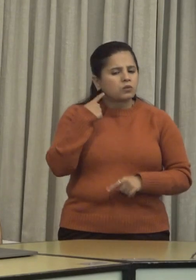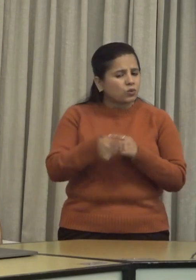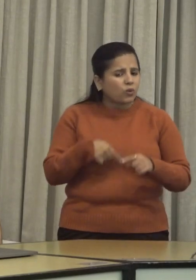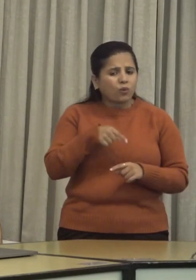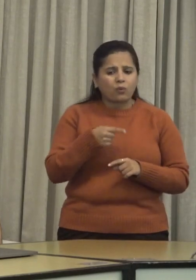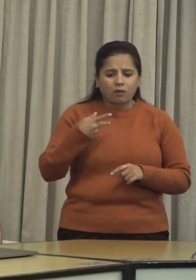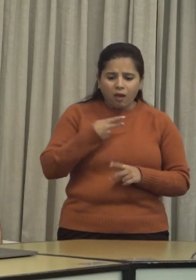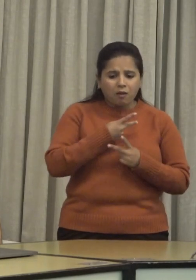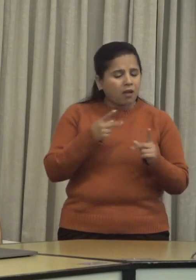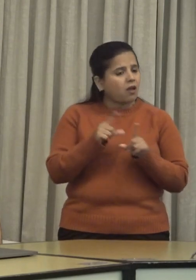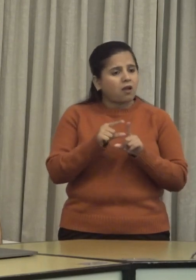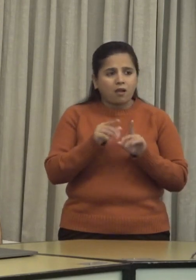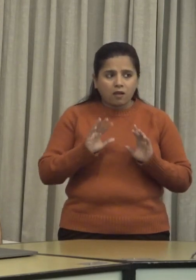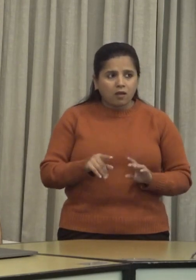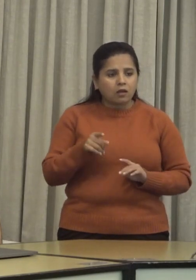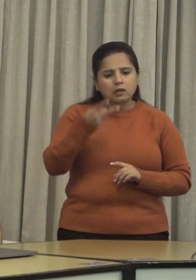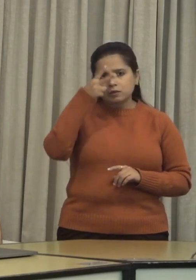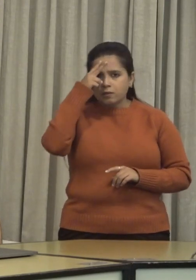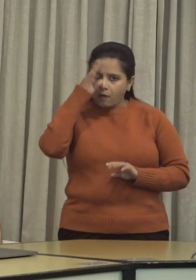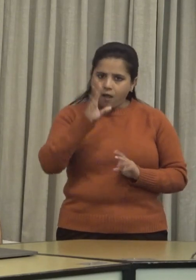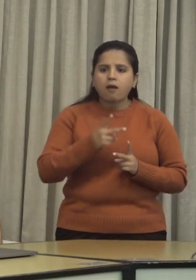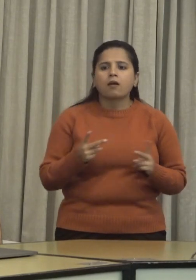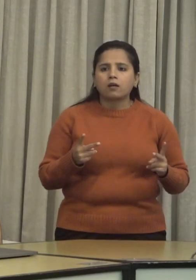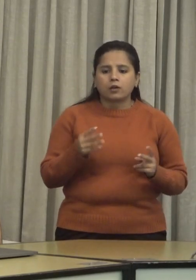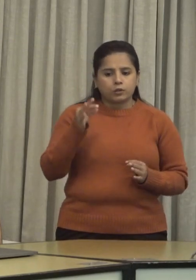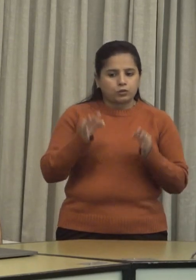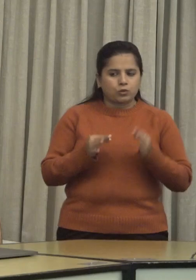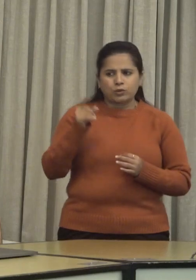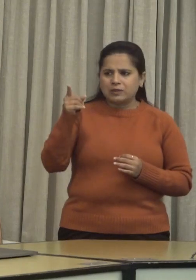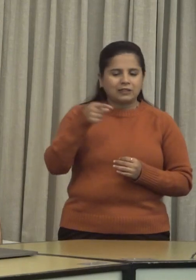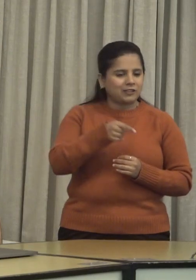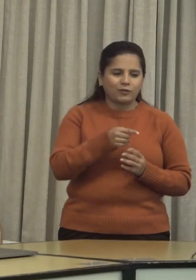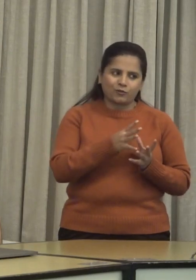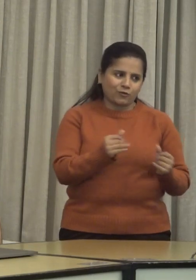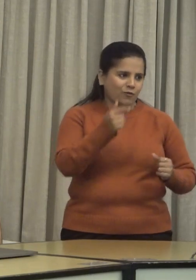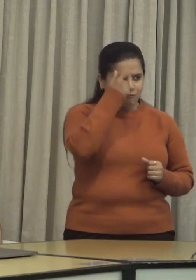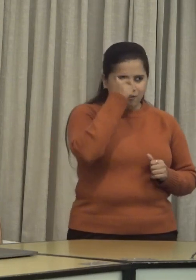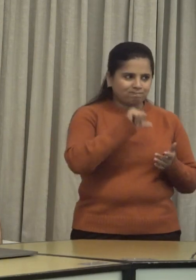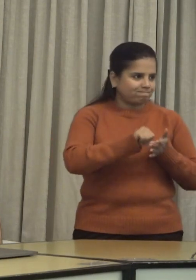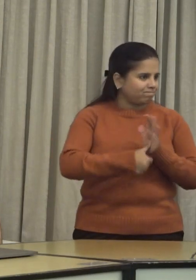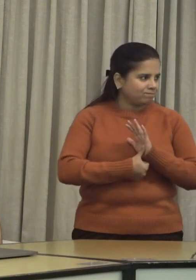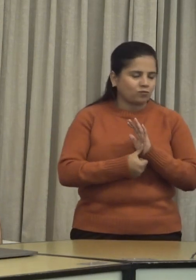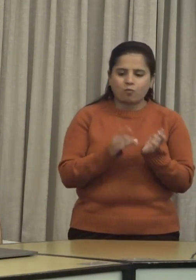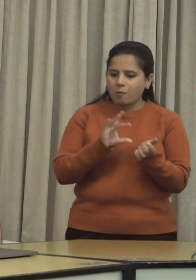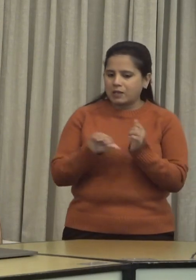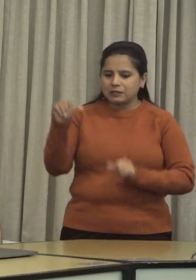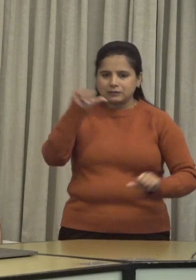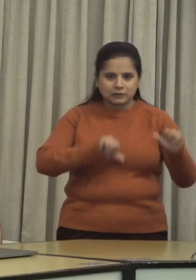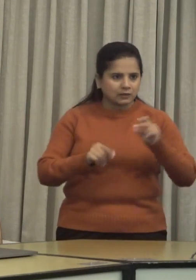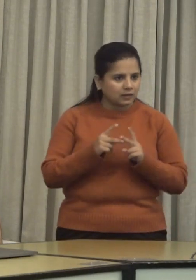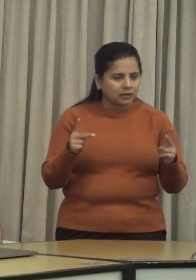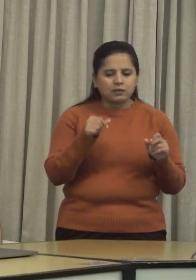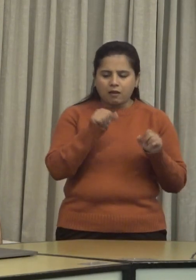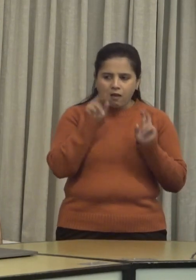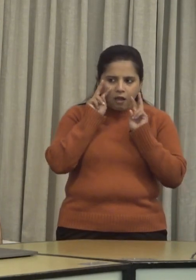daily activities. And it's a dilemma. The judiciary cannot solve this problem. The medical science